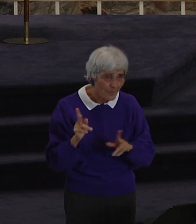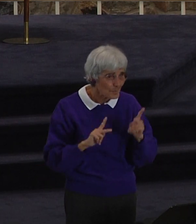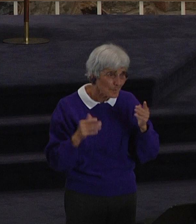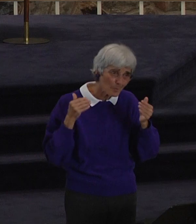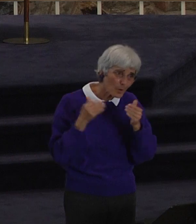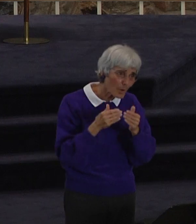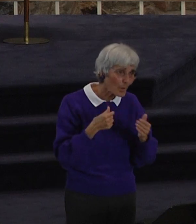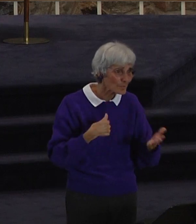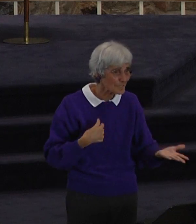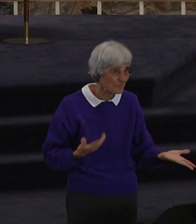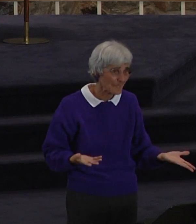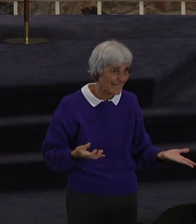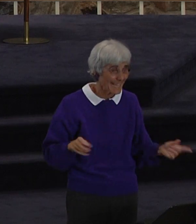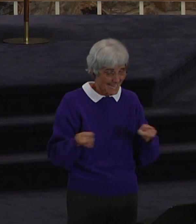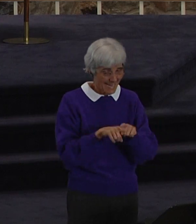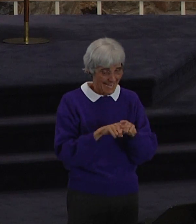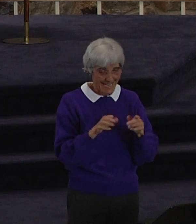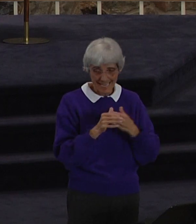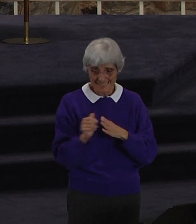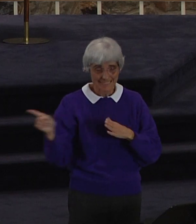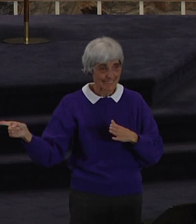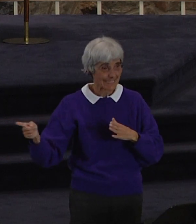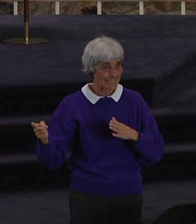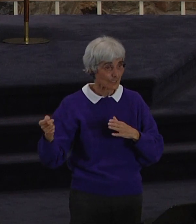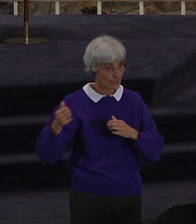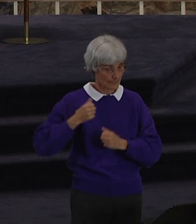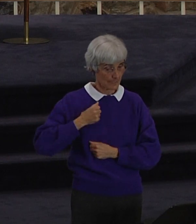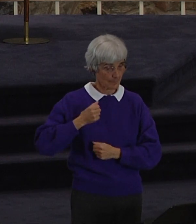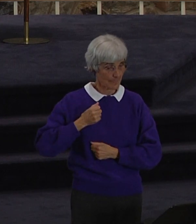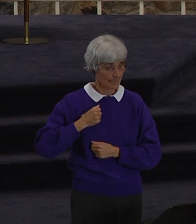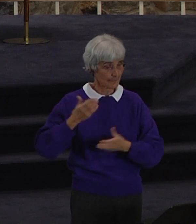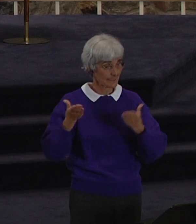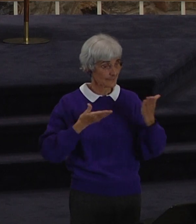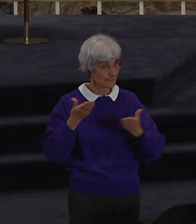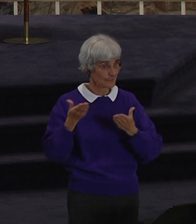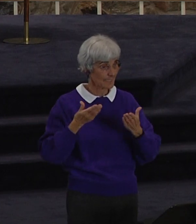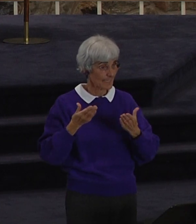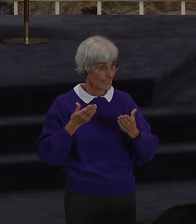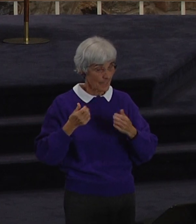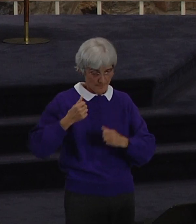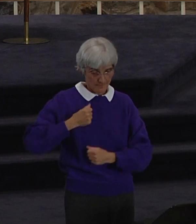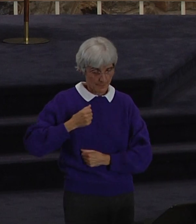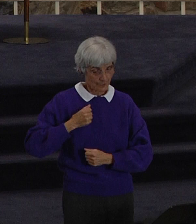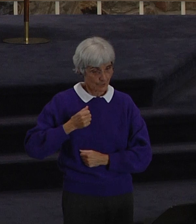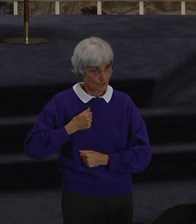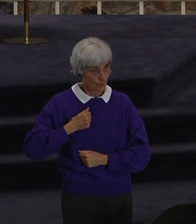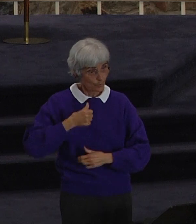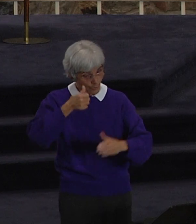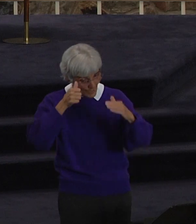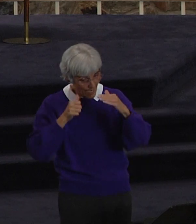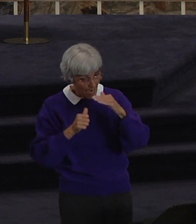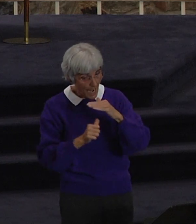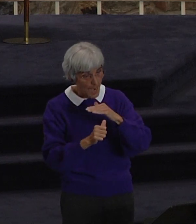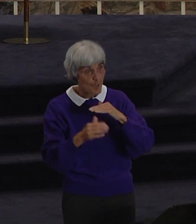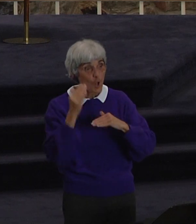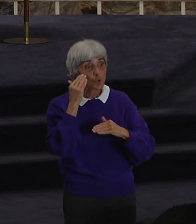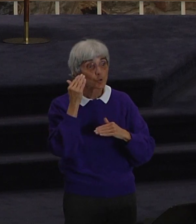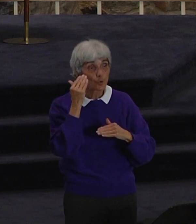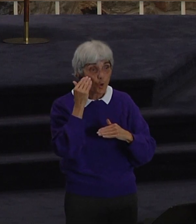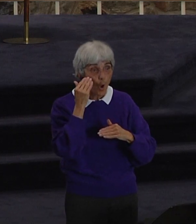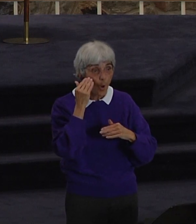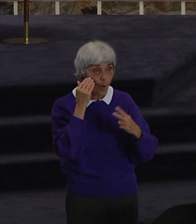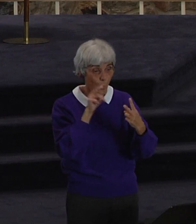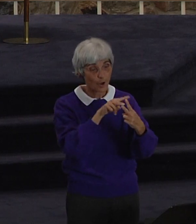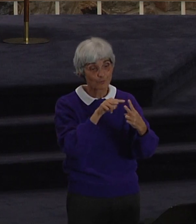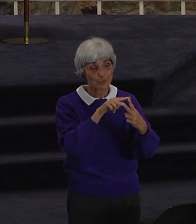me. As leaders in the military serve, the soldiers who serve under them recognize